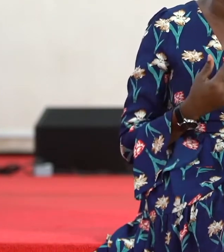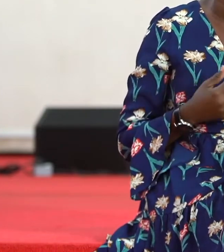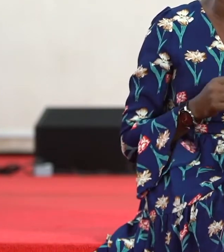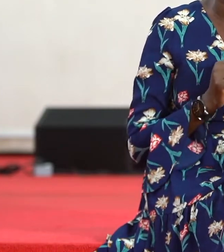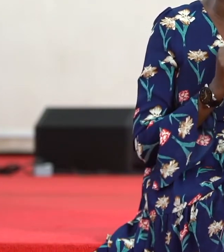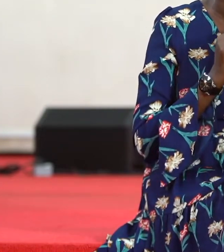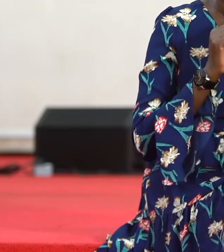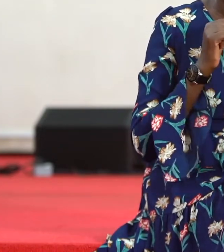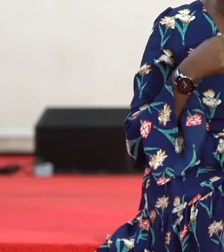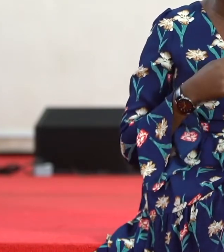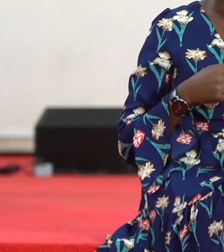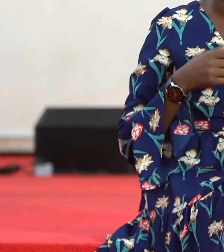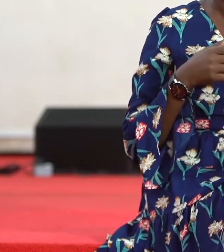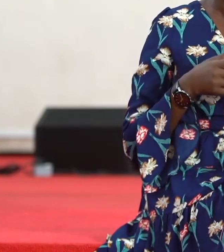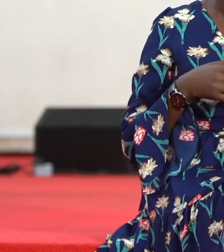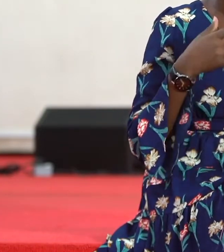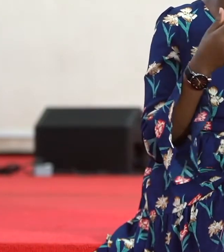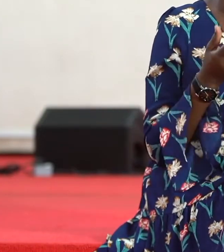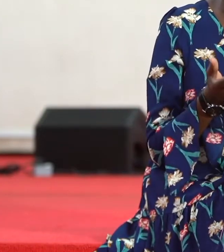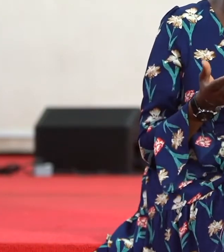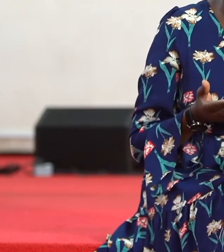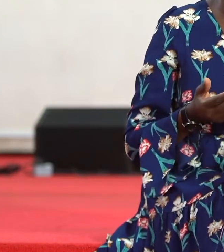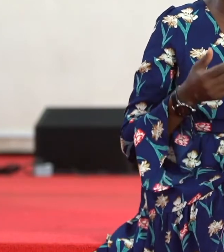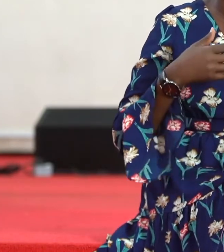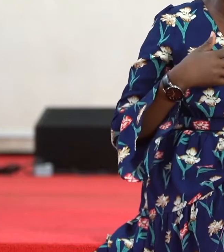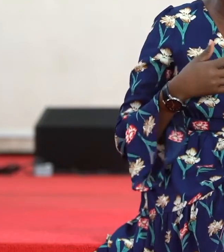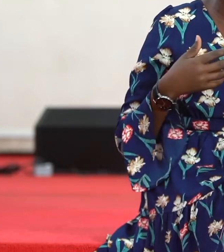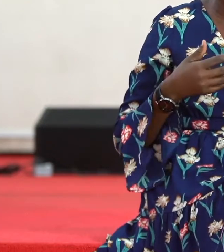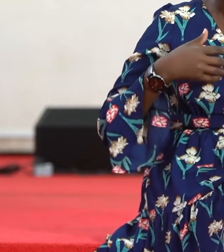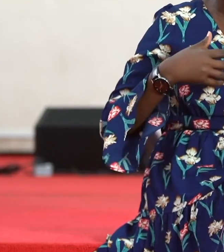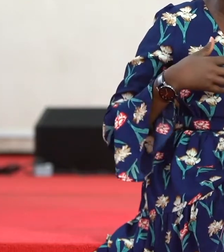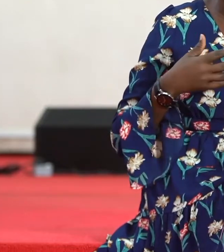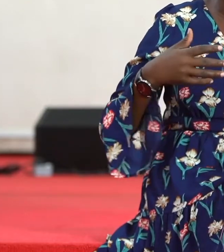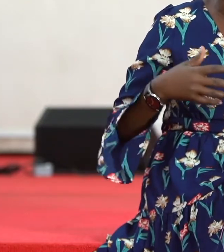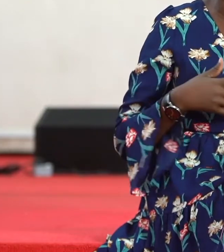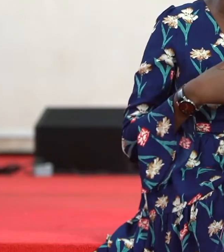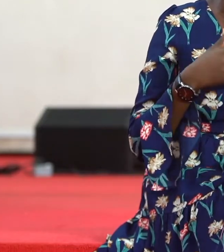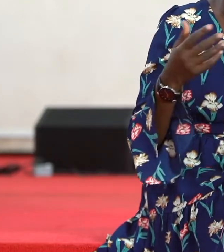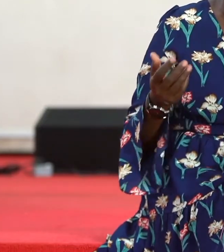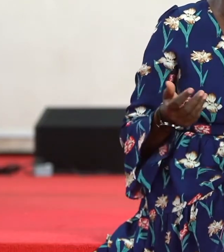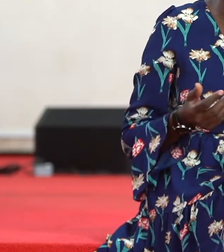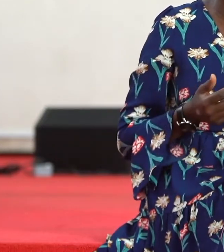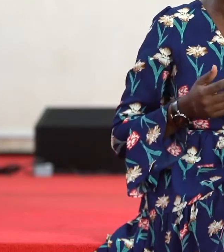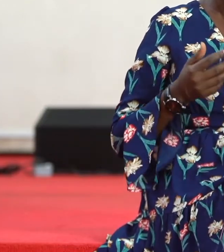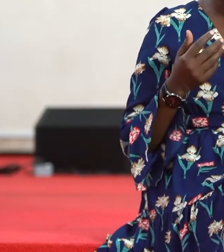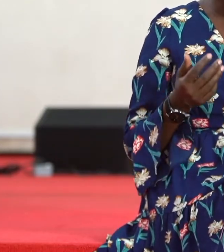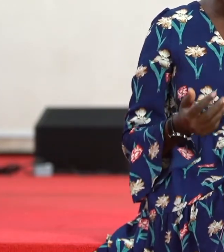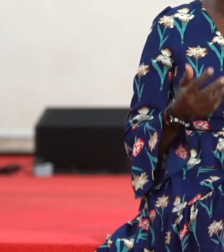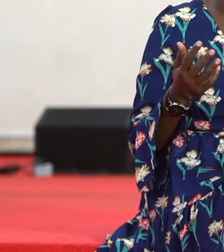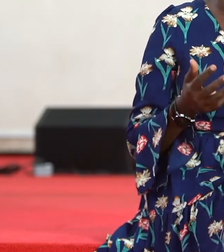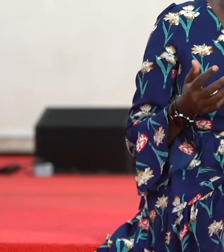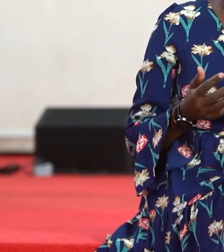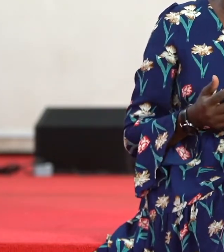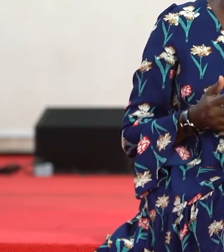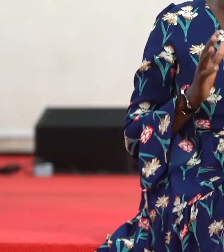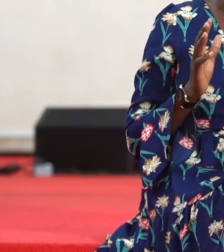to ensure that my life is in God's hands. I ensure that my life is controlled by God. So the first